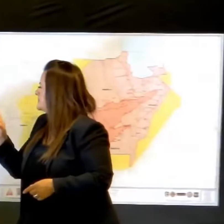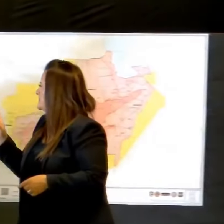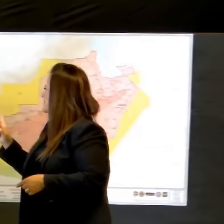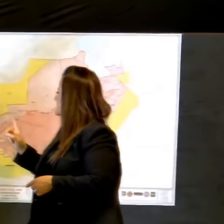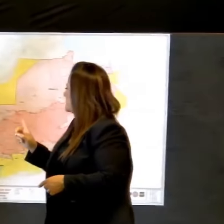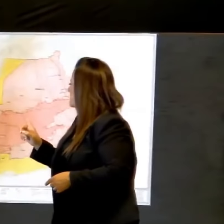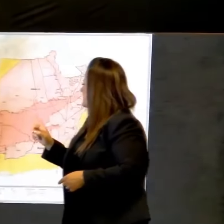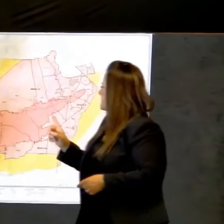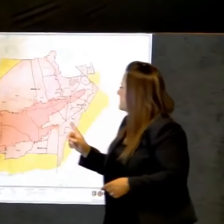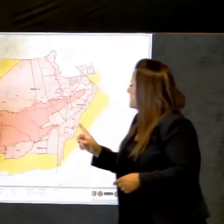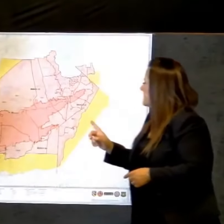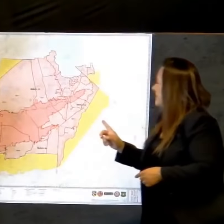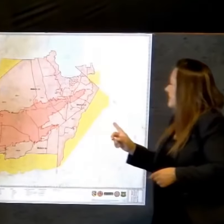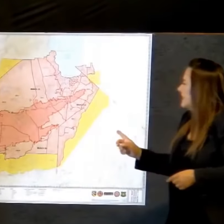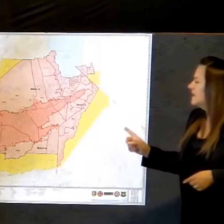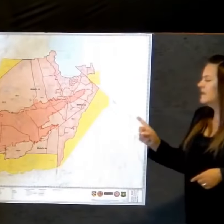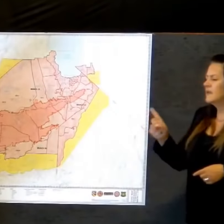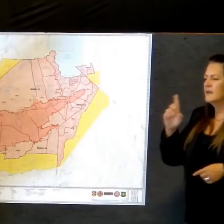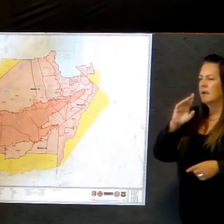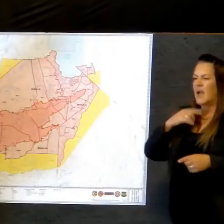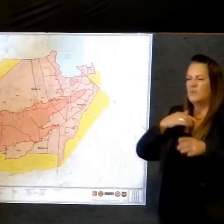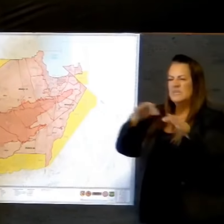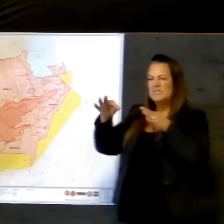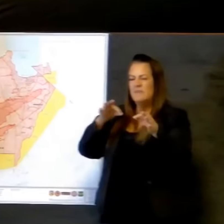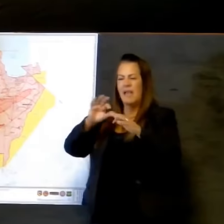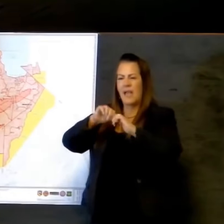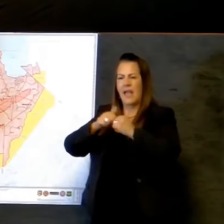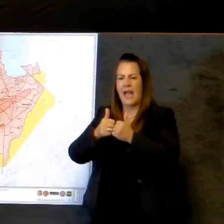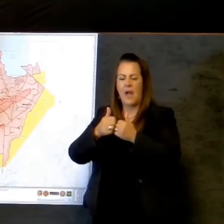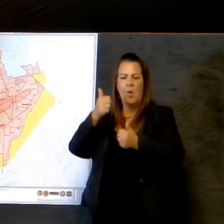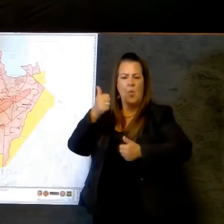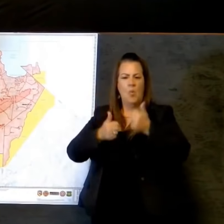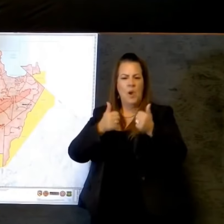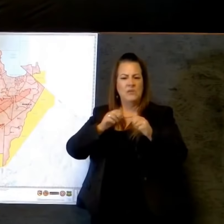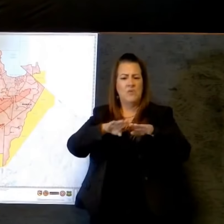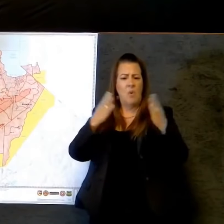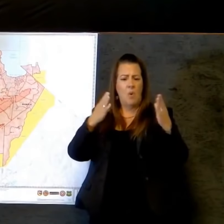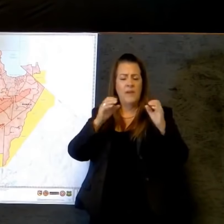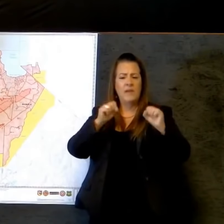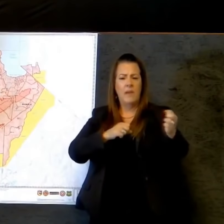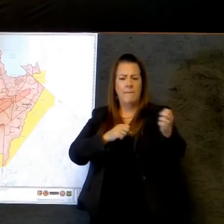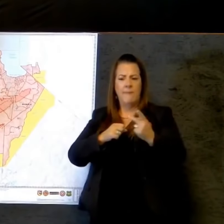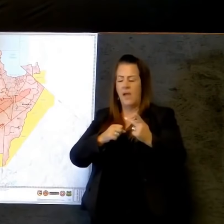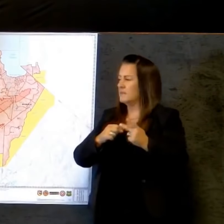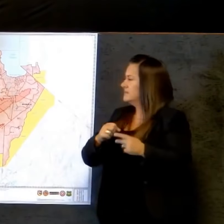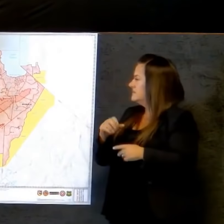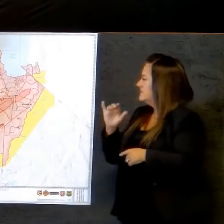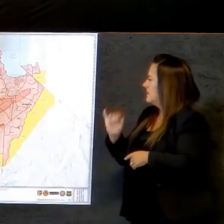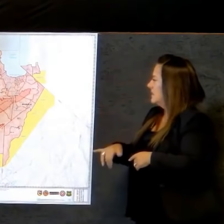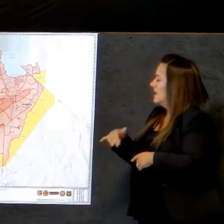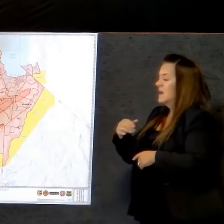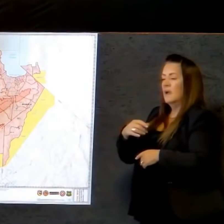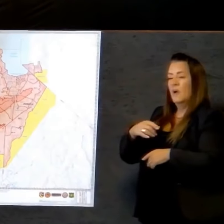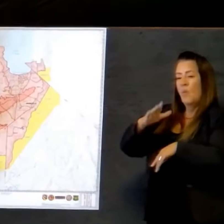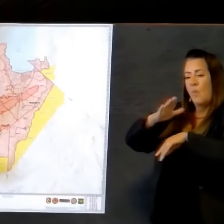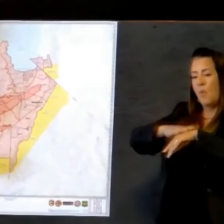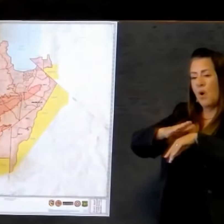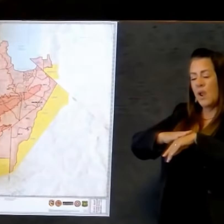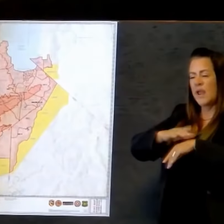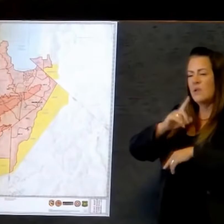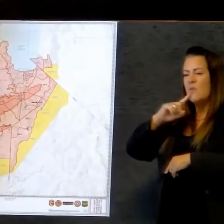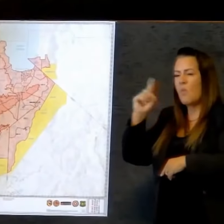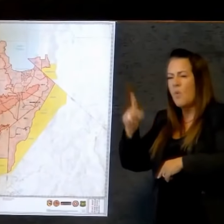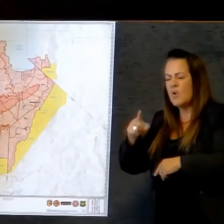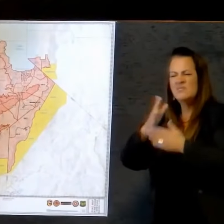right behind here. And as I go around, I just want to kind of explain once again mandatory evacuation orders and warnings. There's still